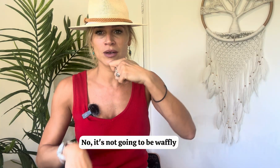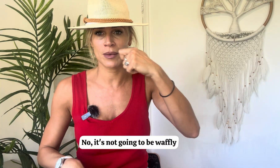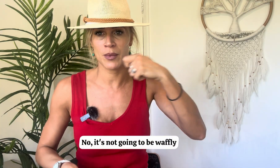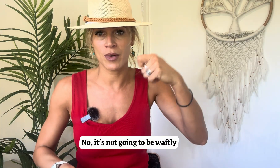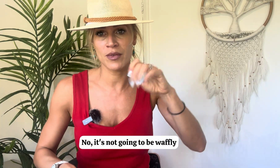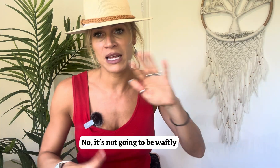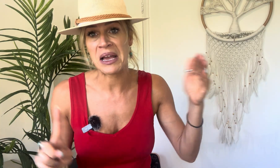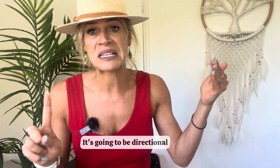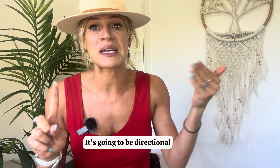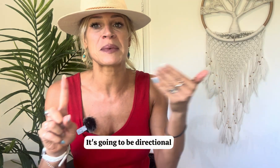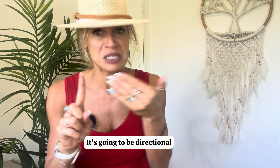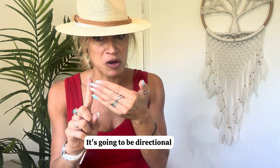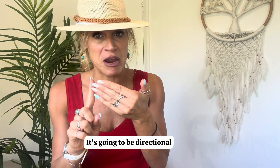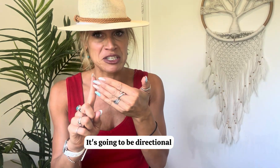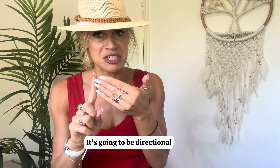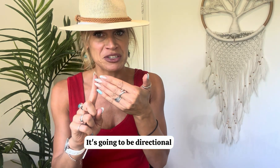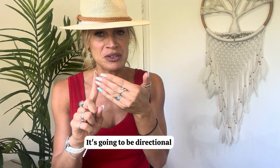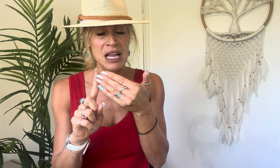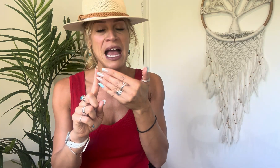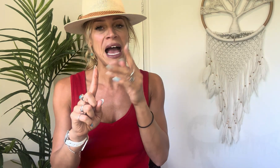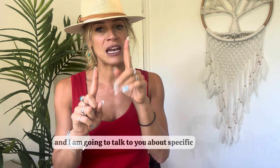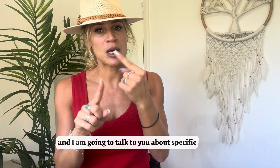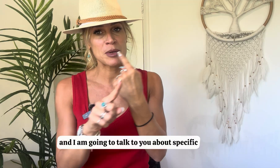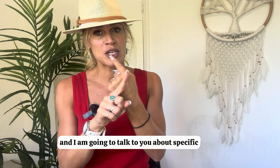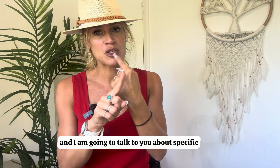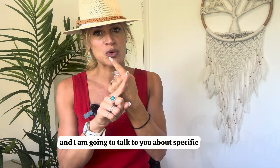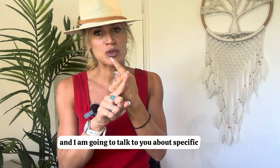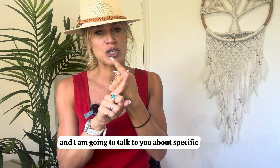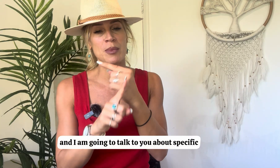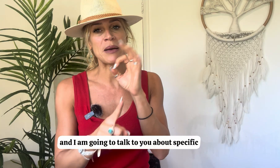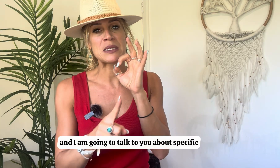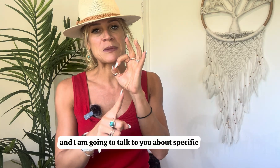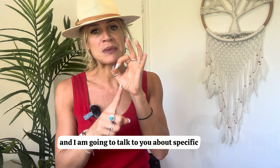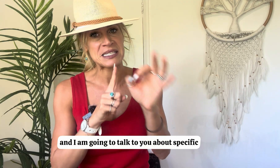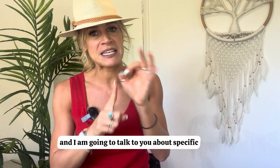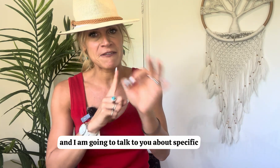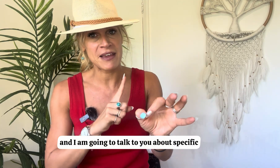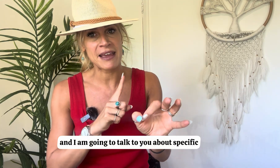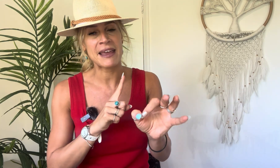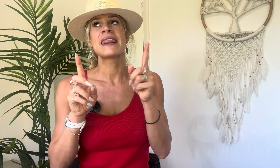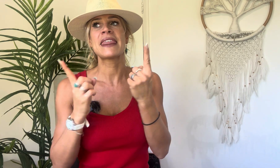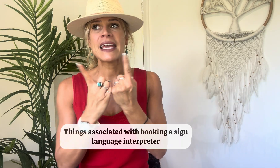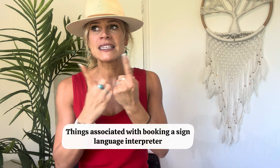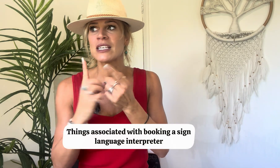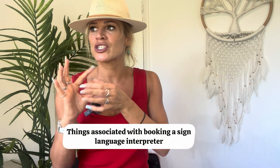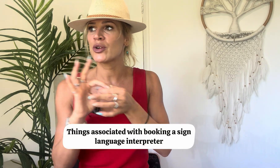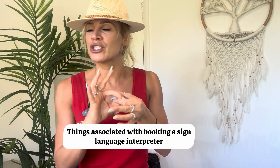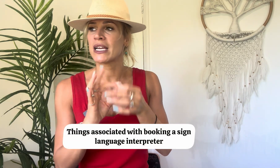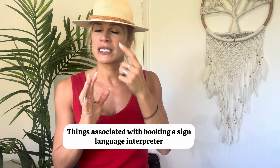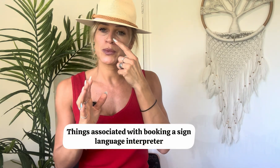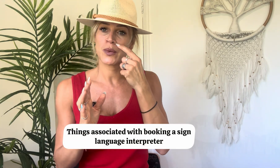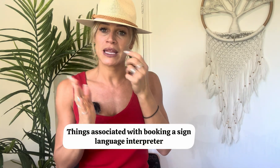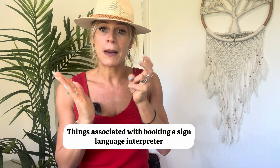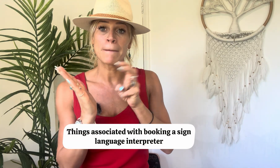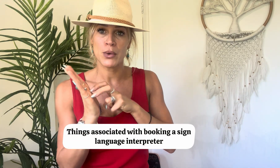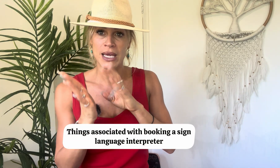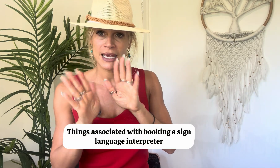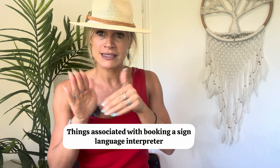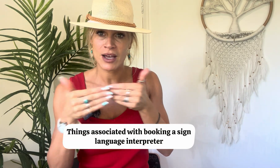to be waffly. It's going to be directional. And I am going to talk to you about specific things associated with booking a sign